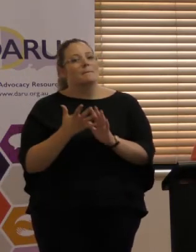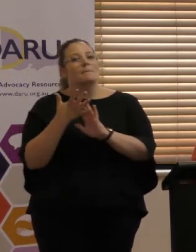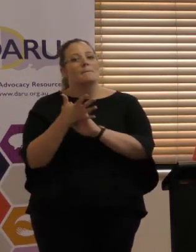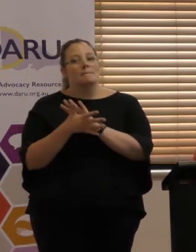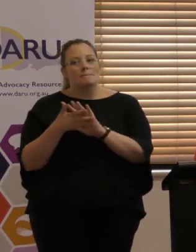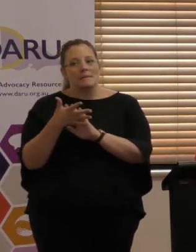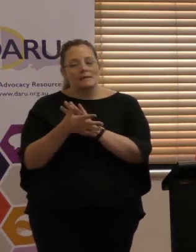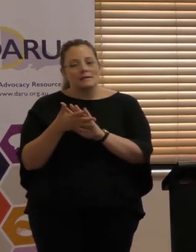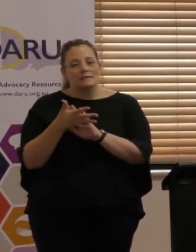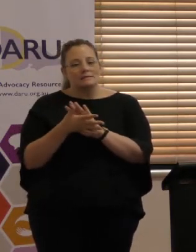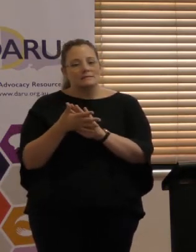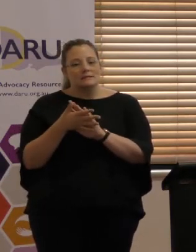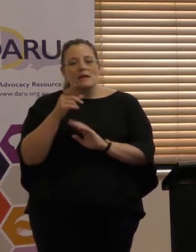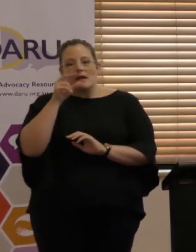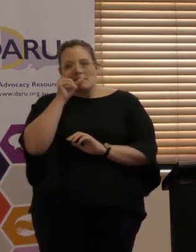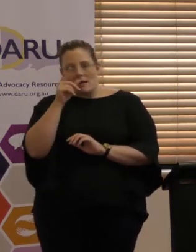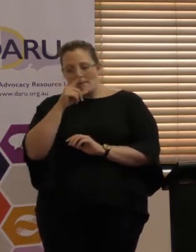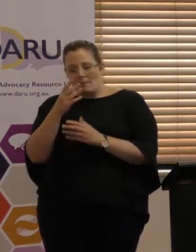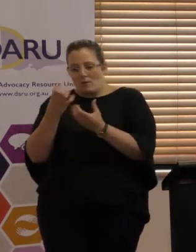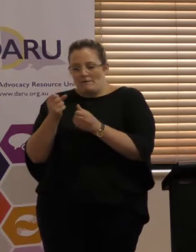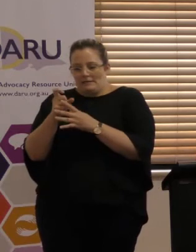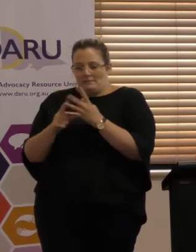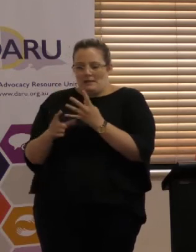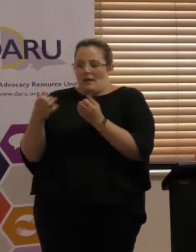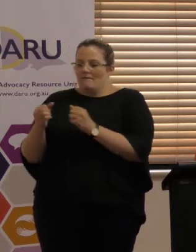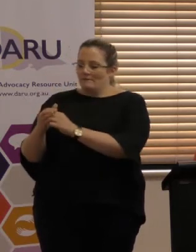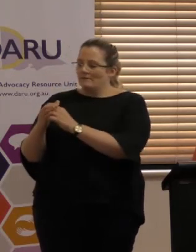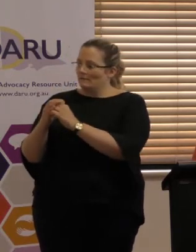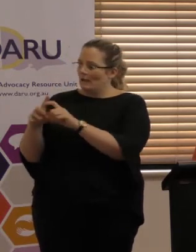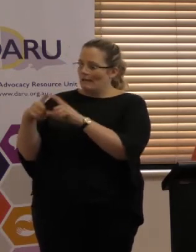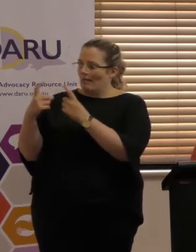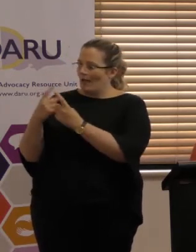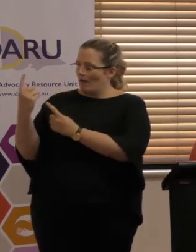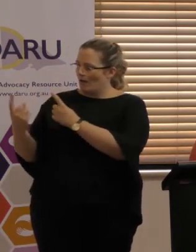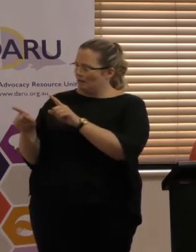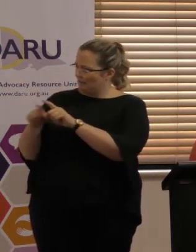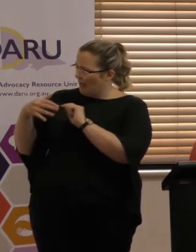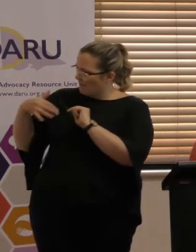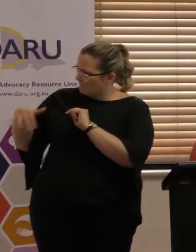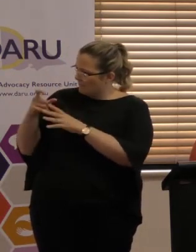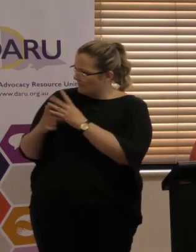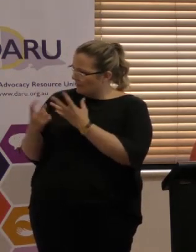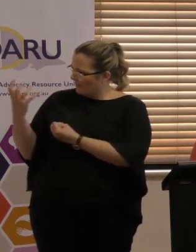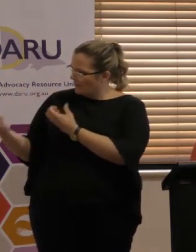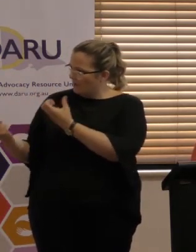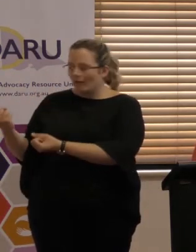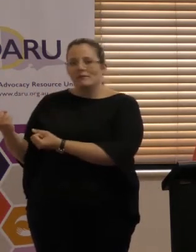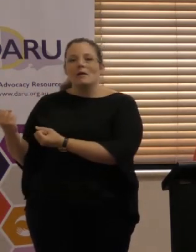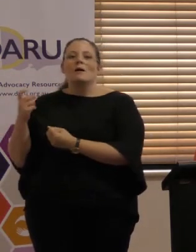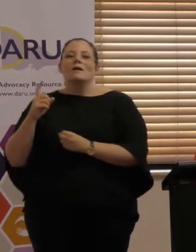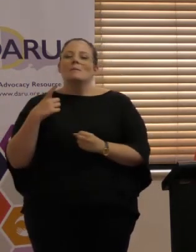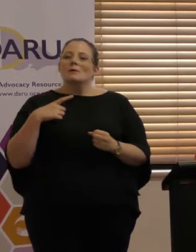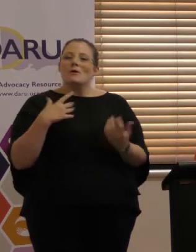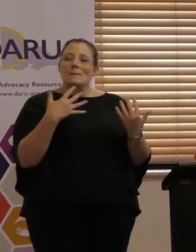disabilities have access to peers who are like them. When young people go into mainstream settings, they might